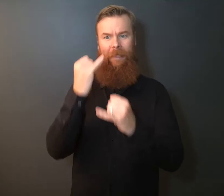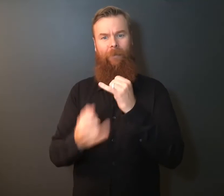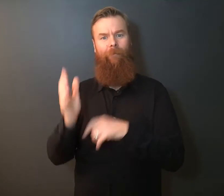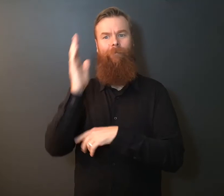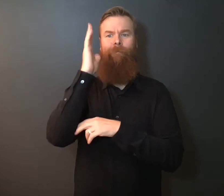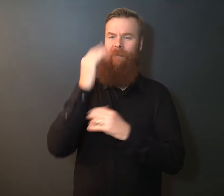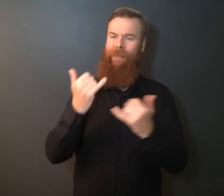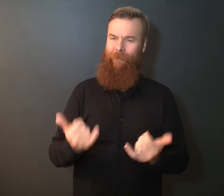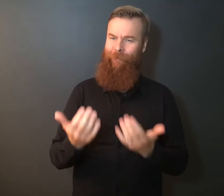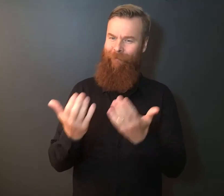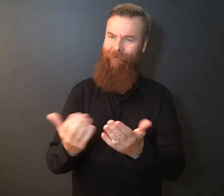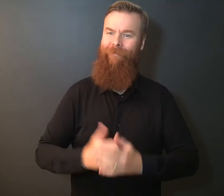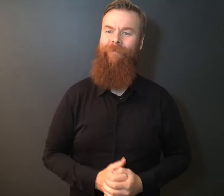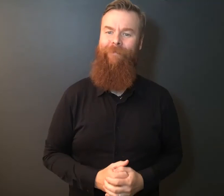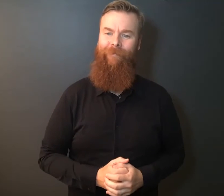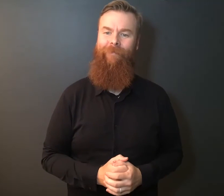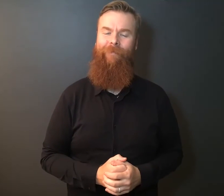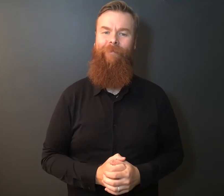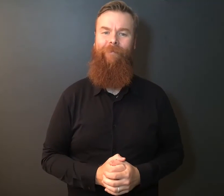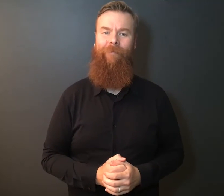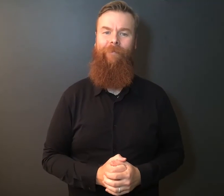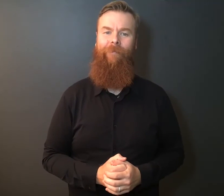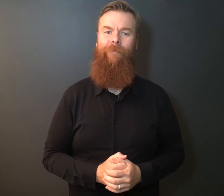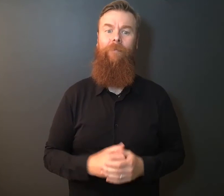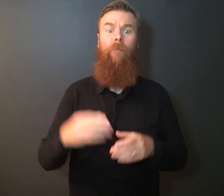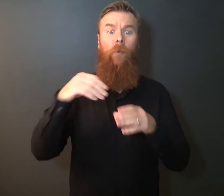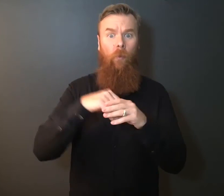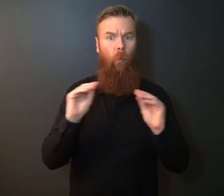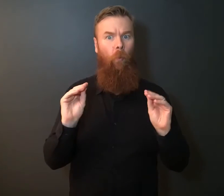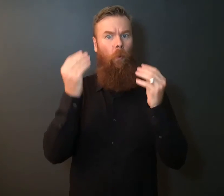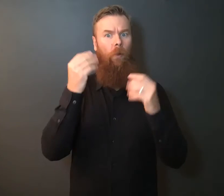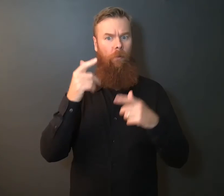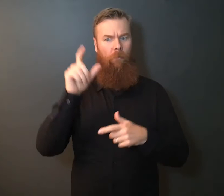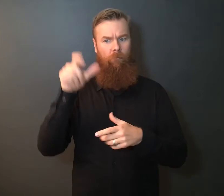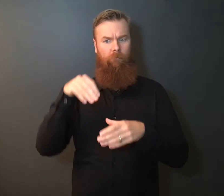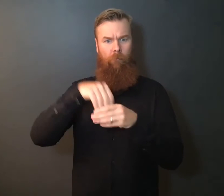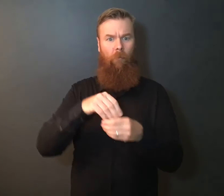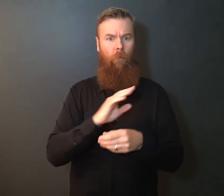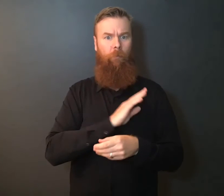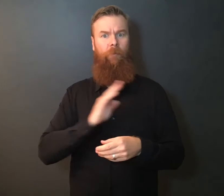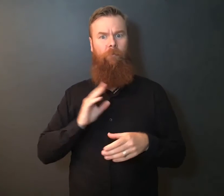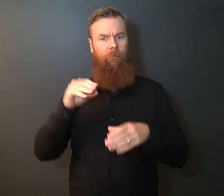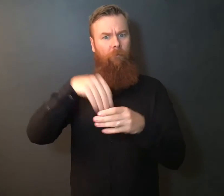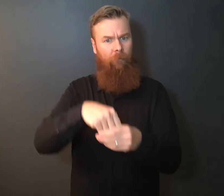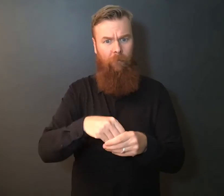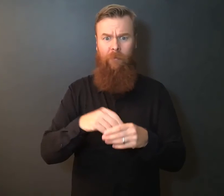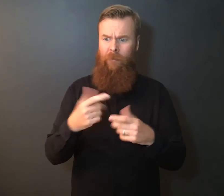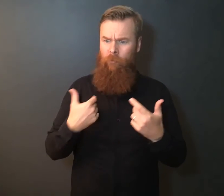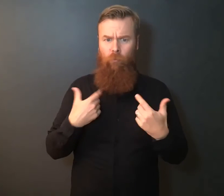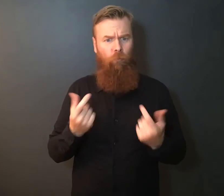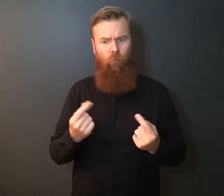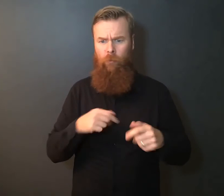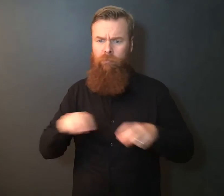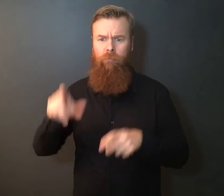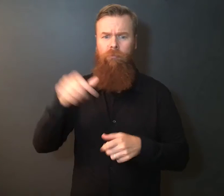of our youth committee in the International Disability Alliance. He has been very active and participating